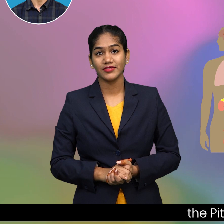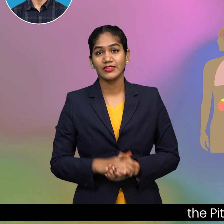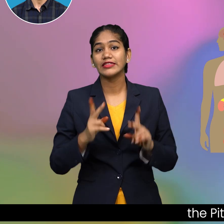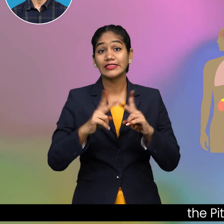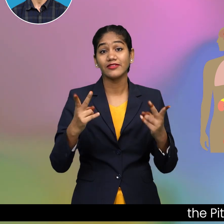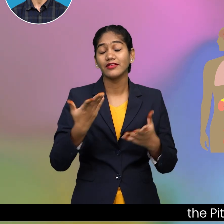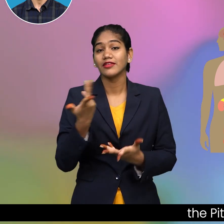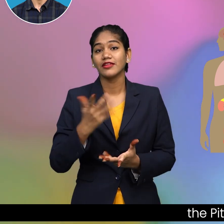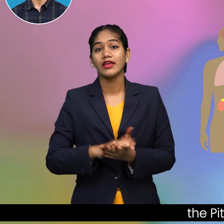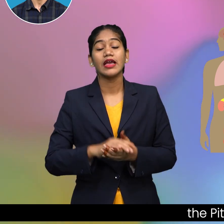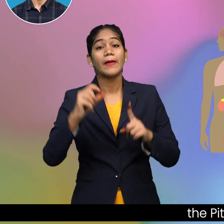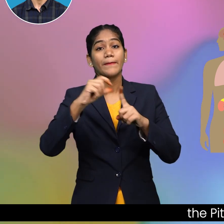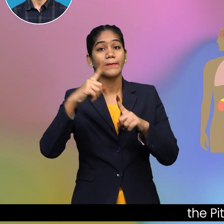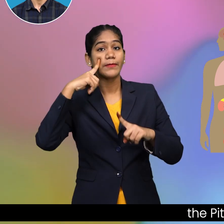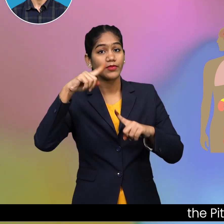the pituitary gland,